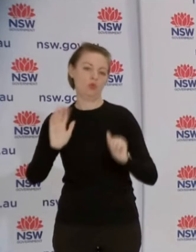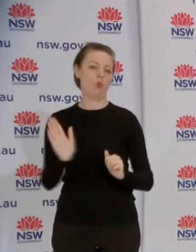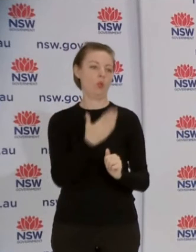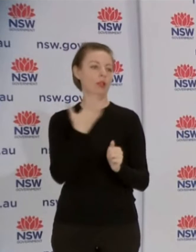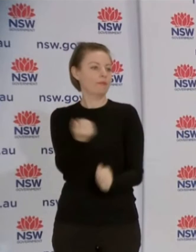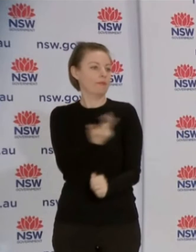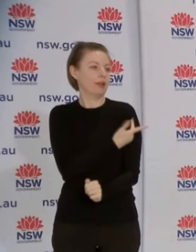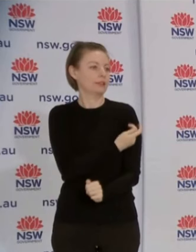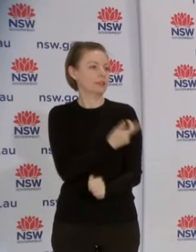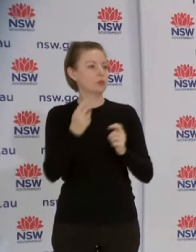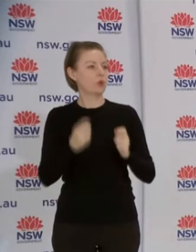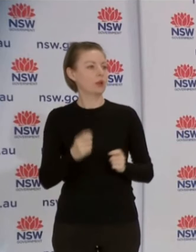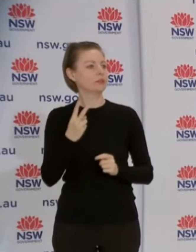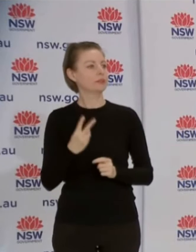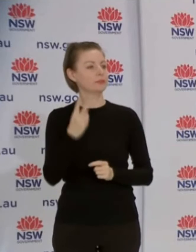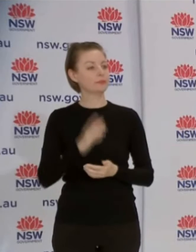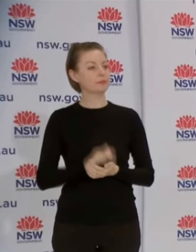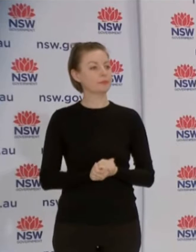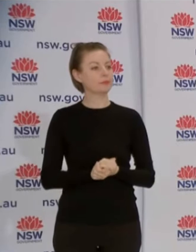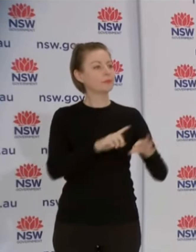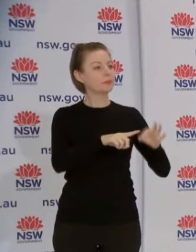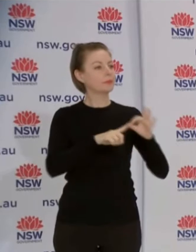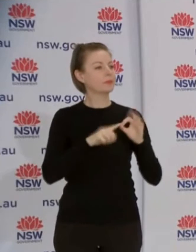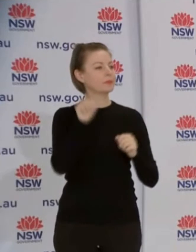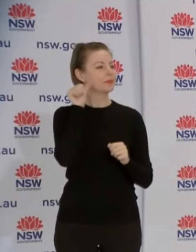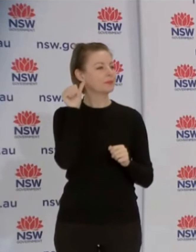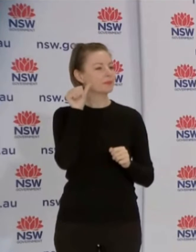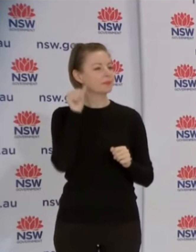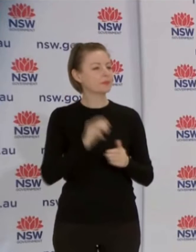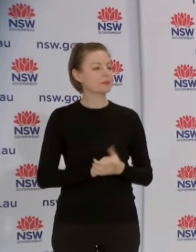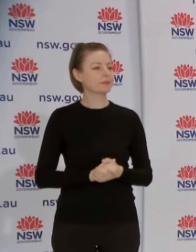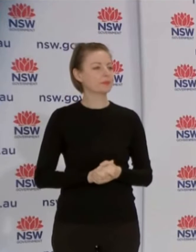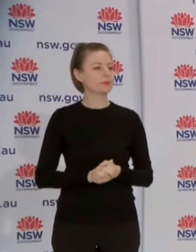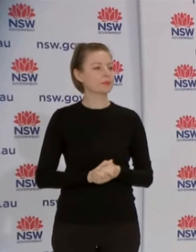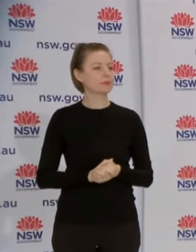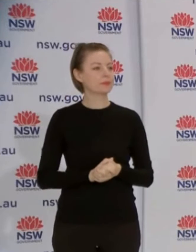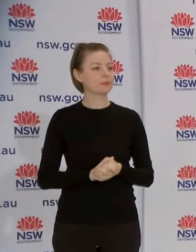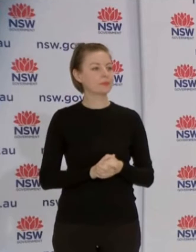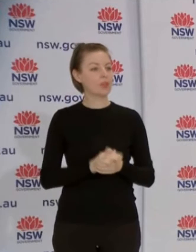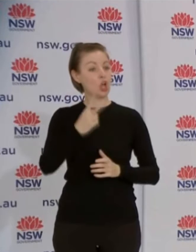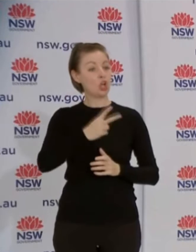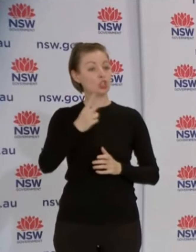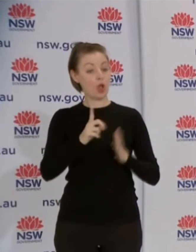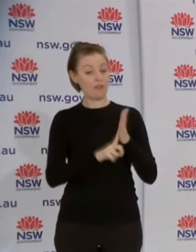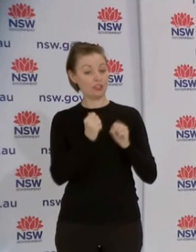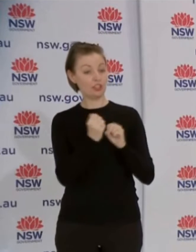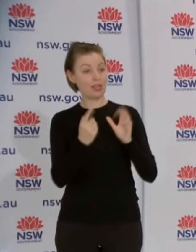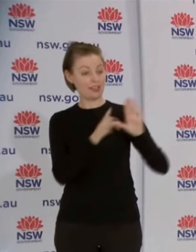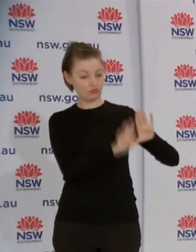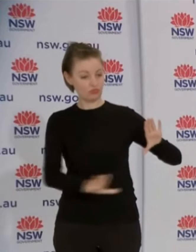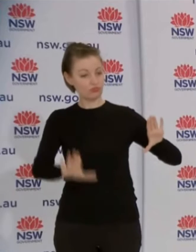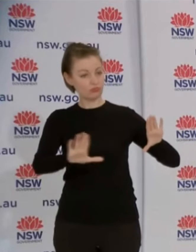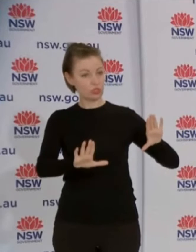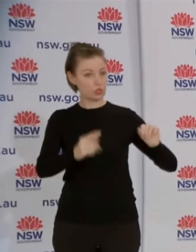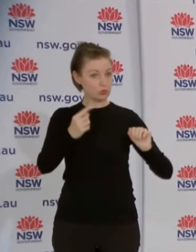a couple of days ago LGAs of concern. Some LGAs could come out. I'm sorry, I can't hear the question. The LGAs of concern. Yeah. You mentioned some were looking good and they could Yeah. come